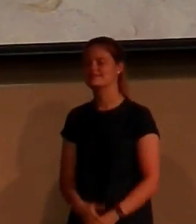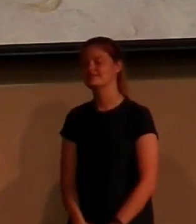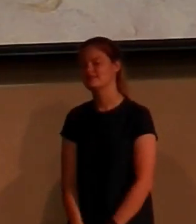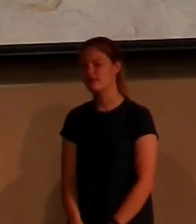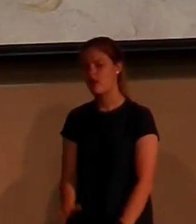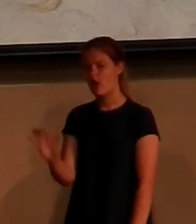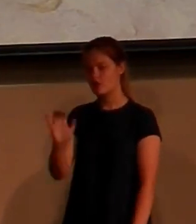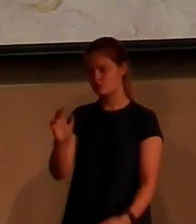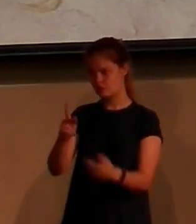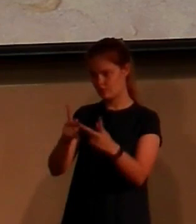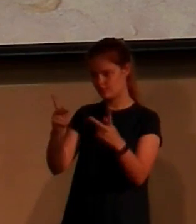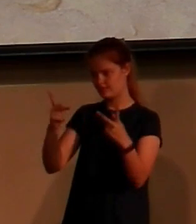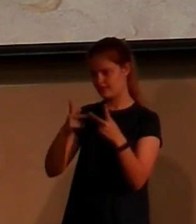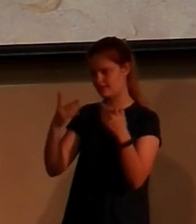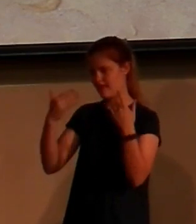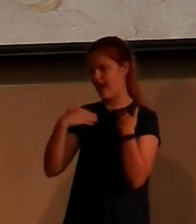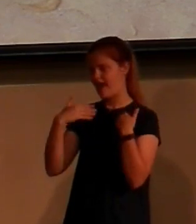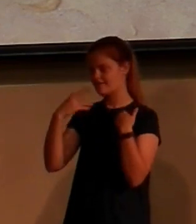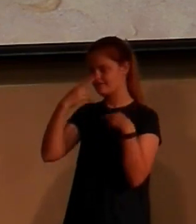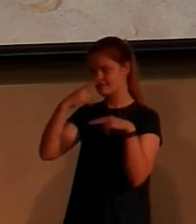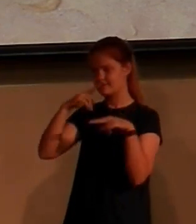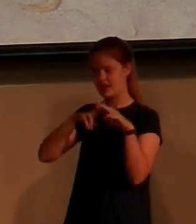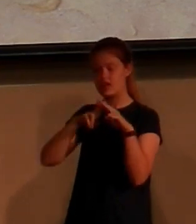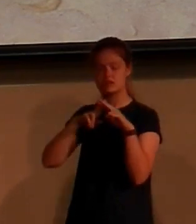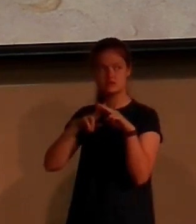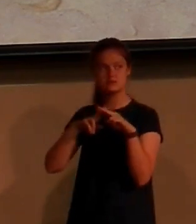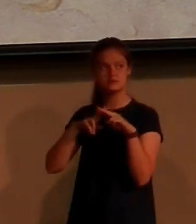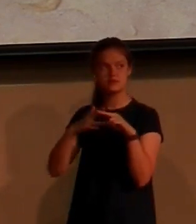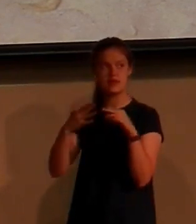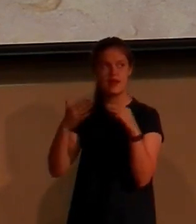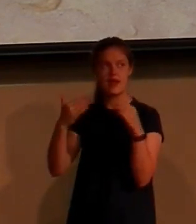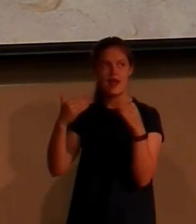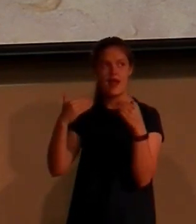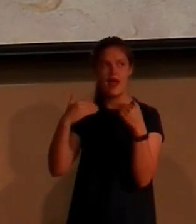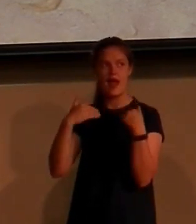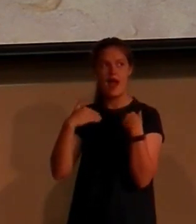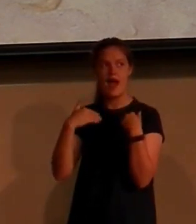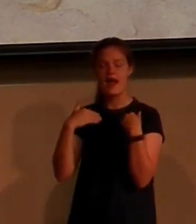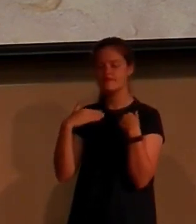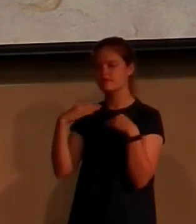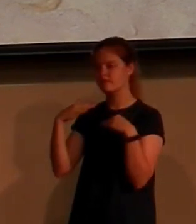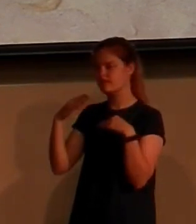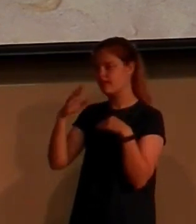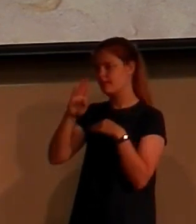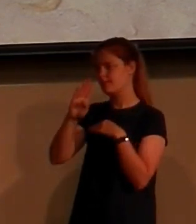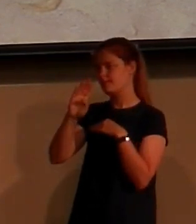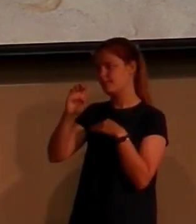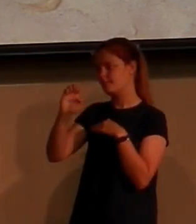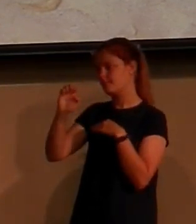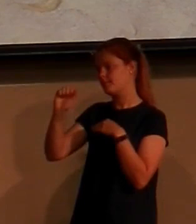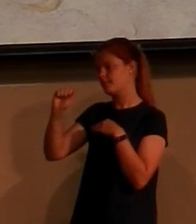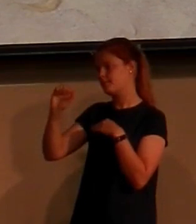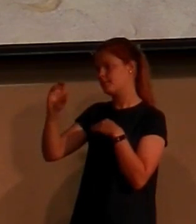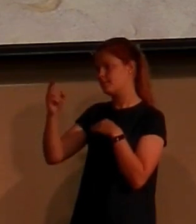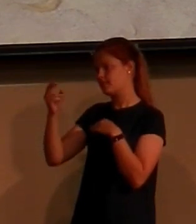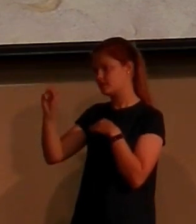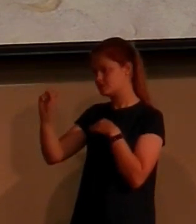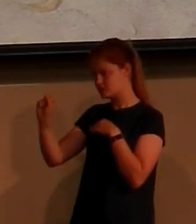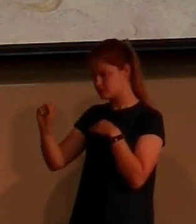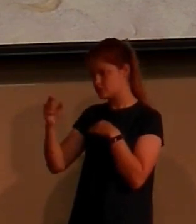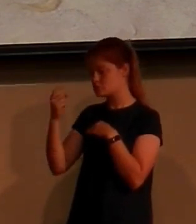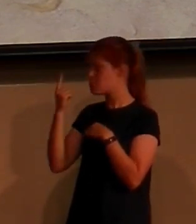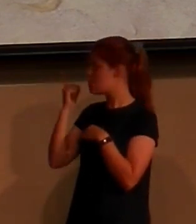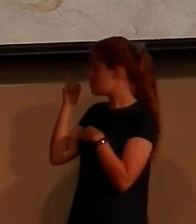Also a place to have some fun. There are pretty nice beaches in El Salvador. For example, that